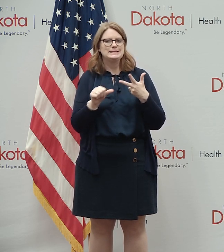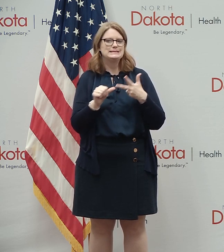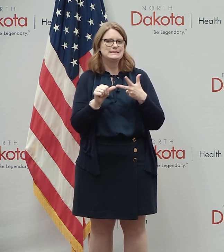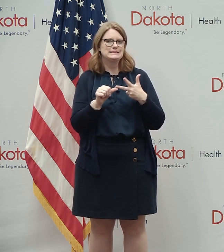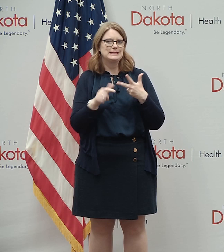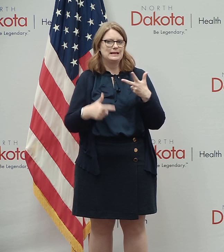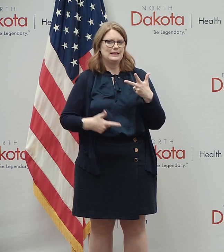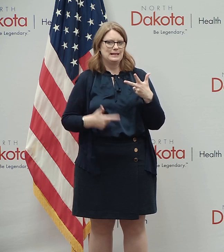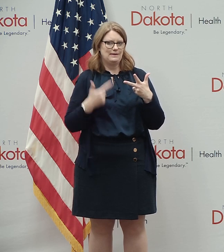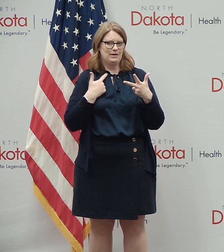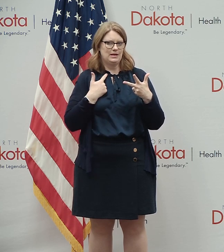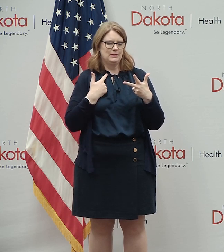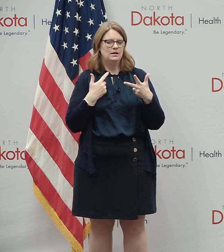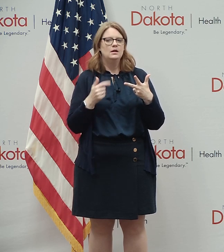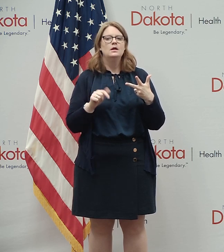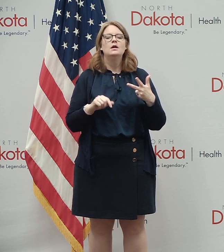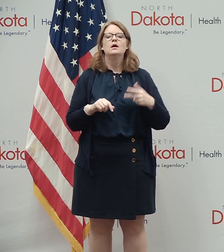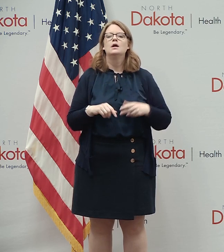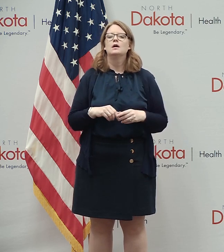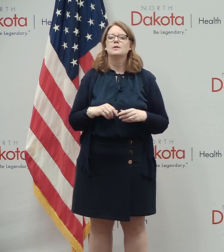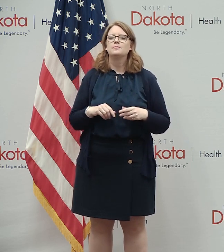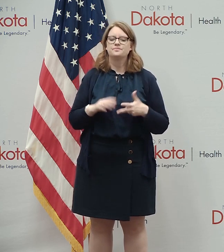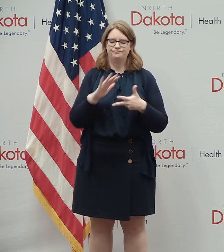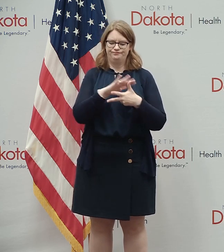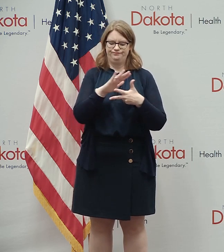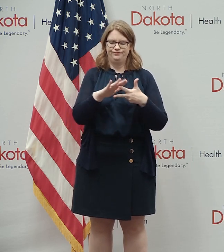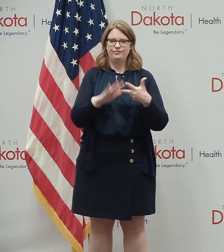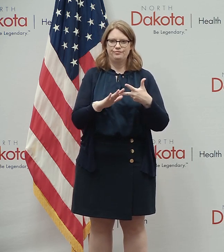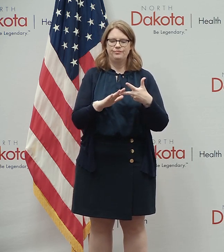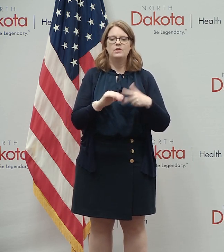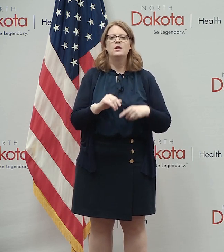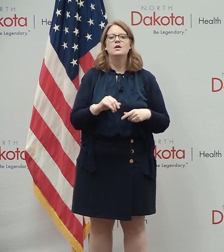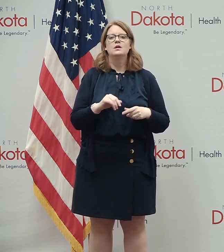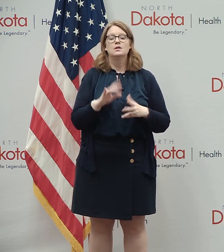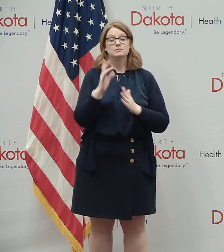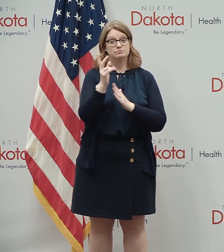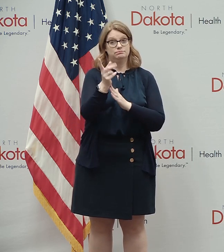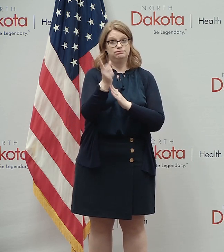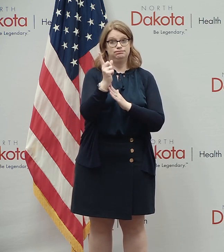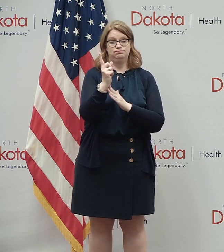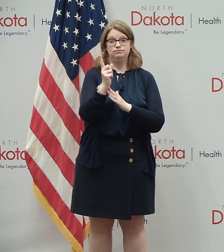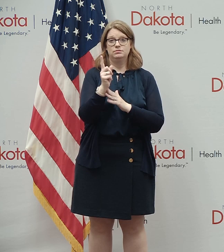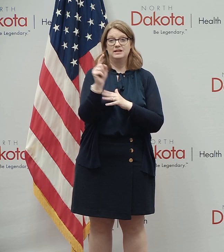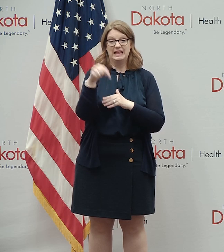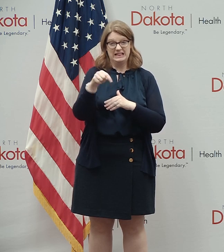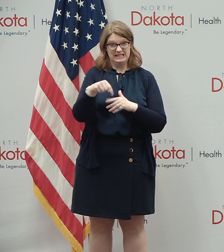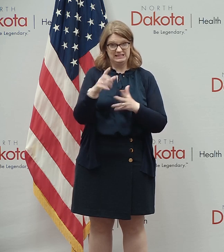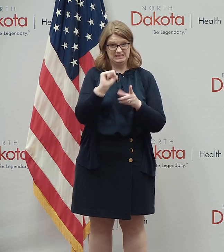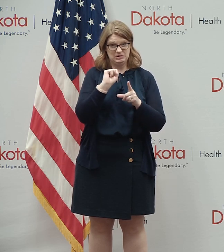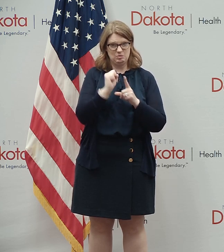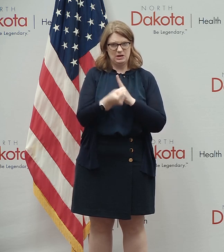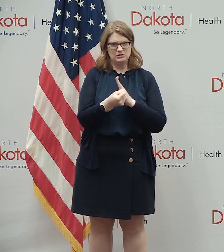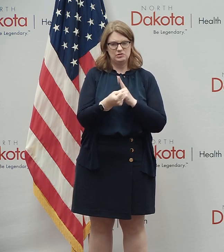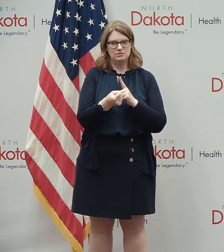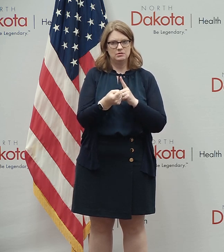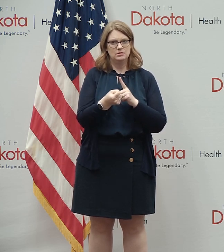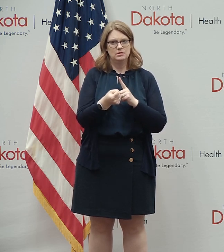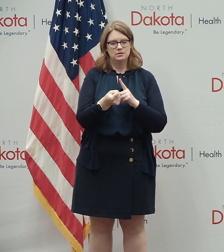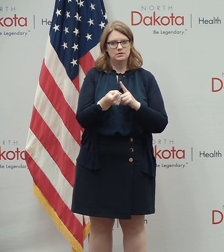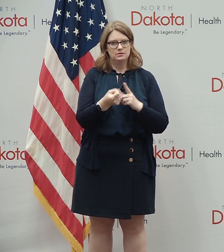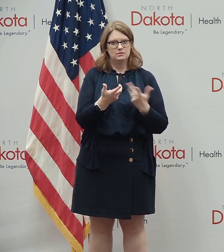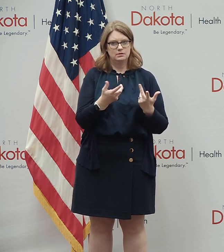living. And as you recall, one of the things we did early on in this crisis, which we know has